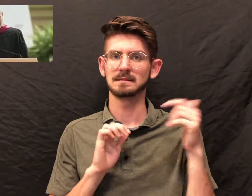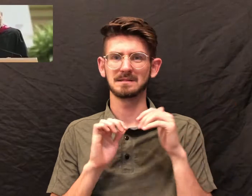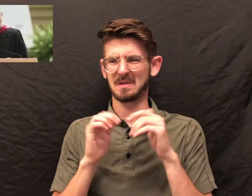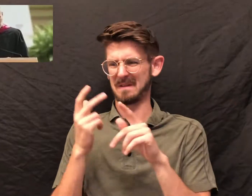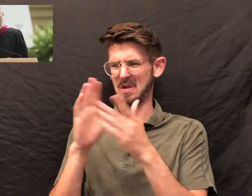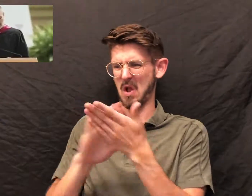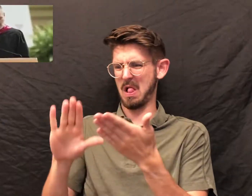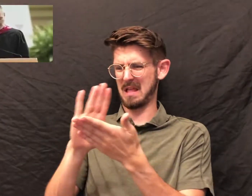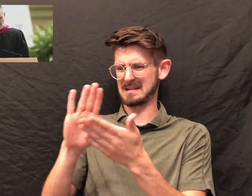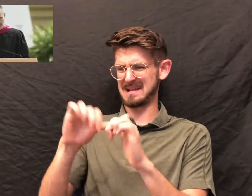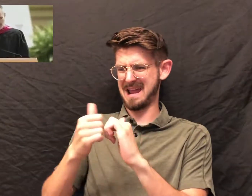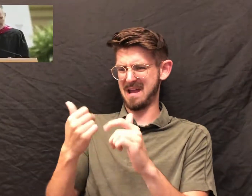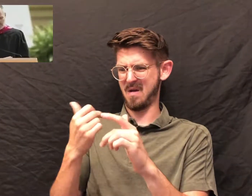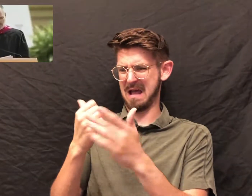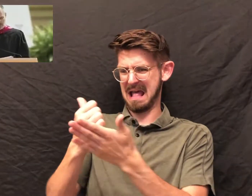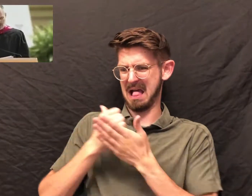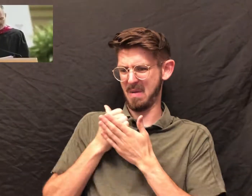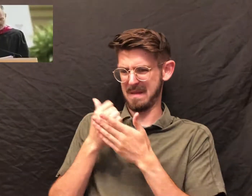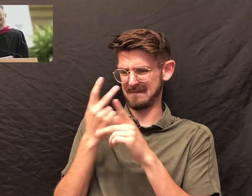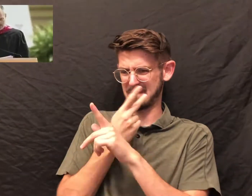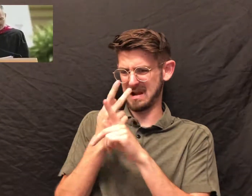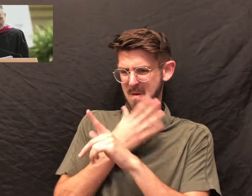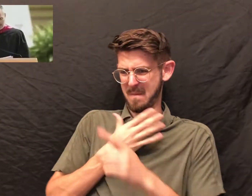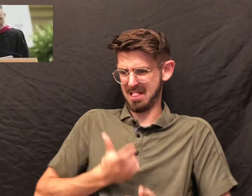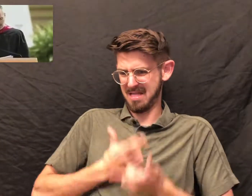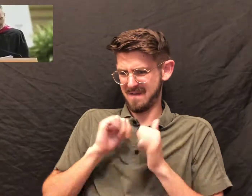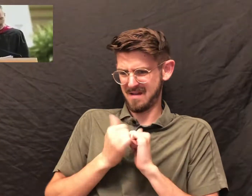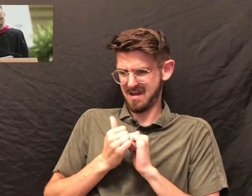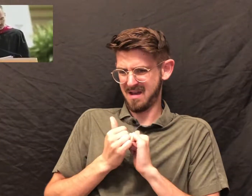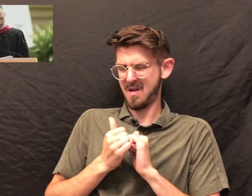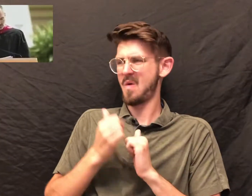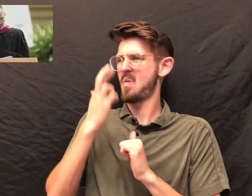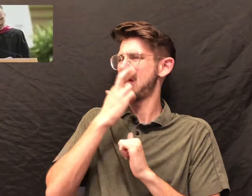I was, spending all of the money my parents had saved their entire life.